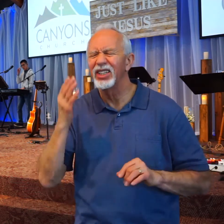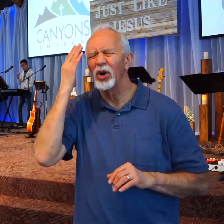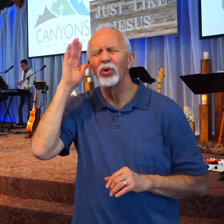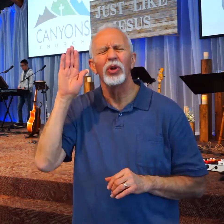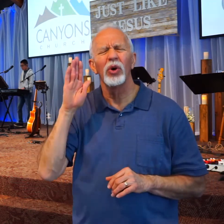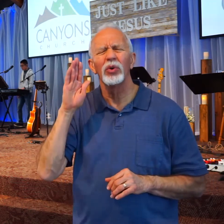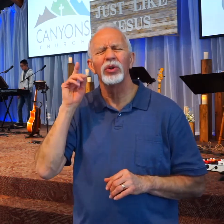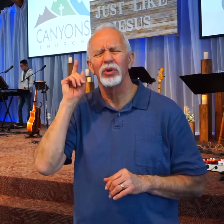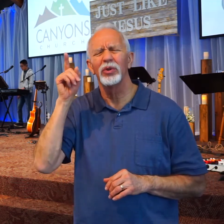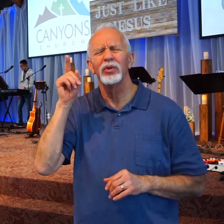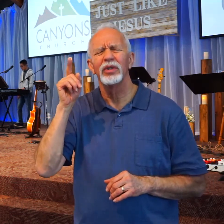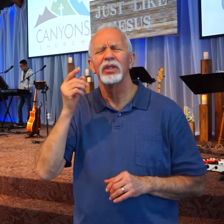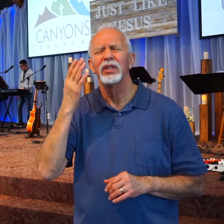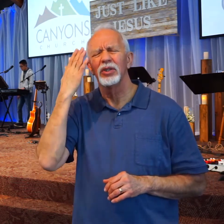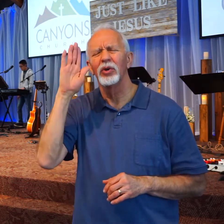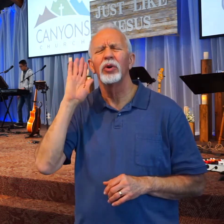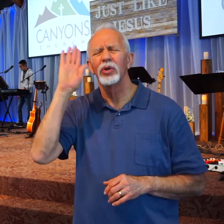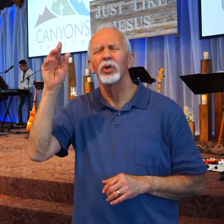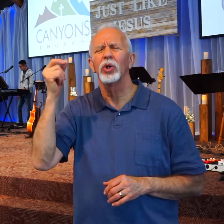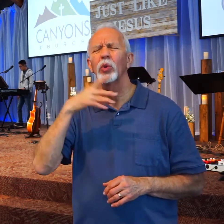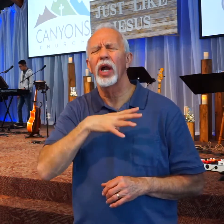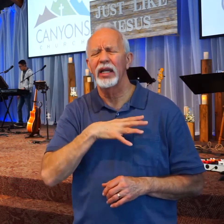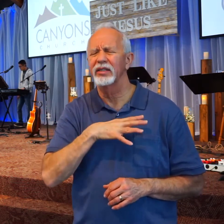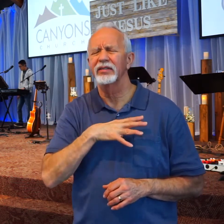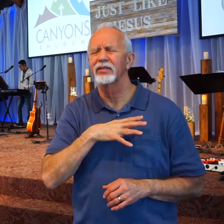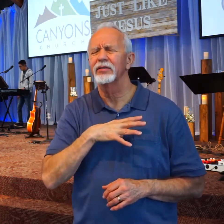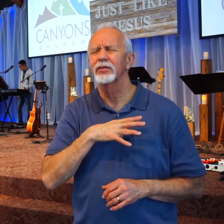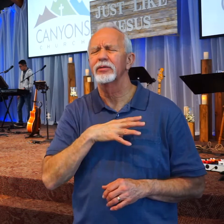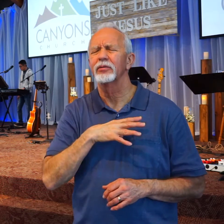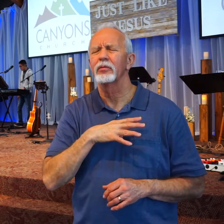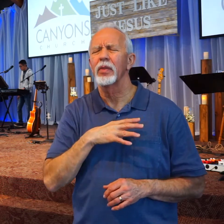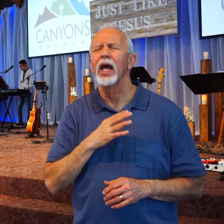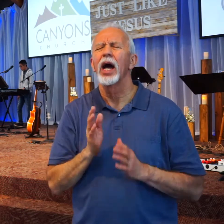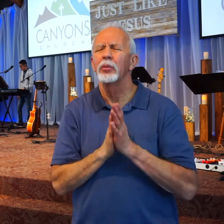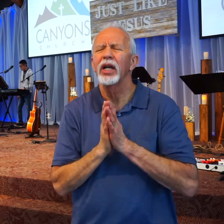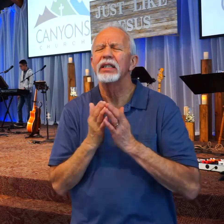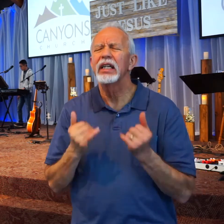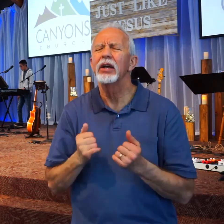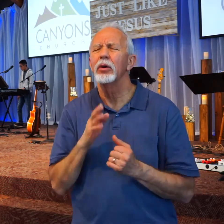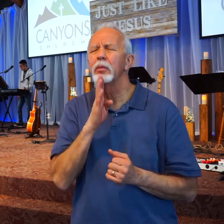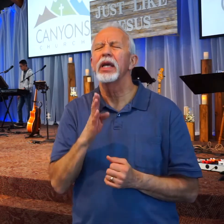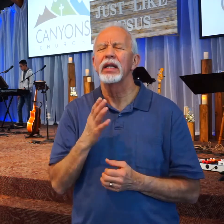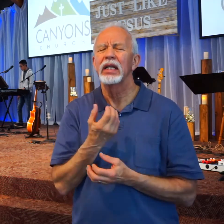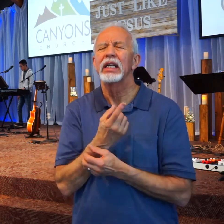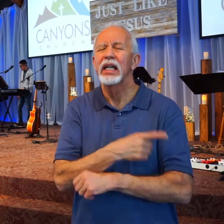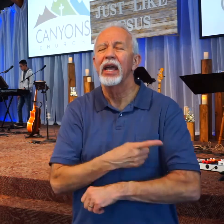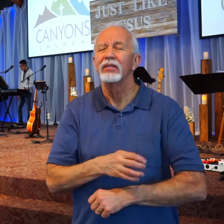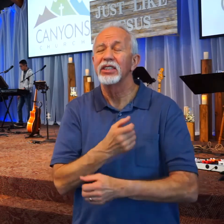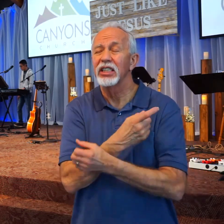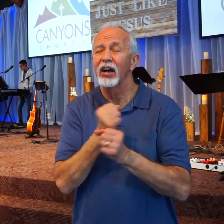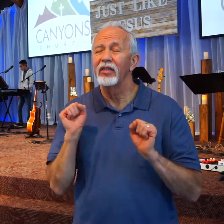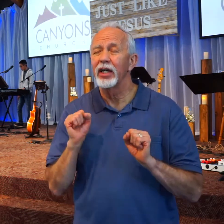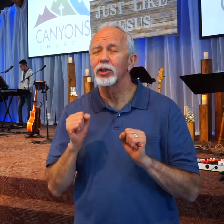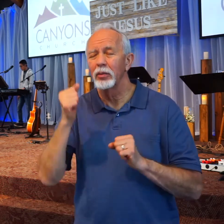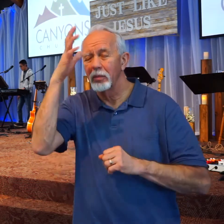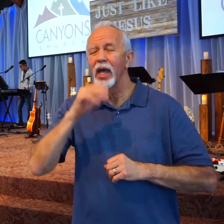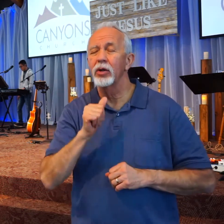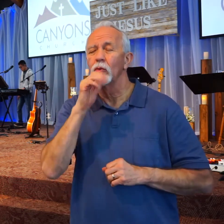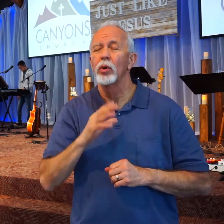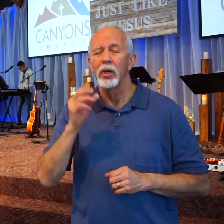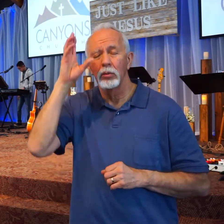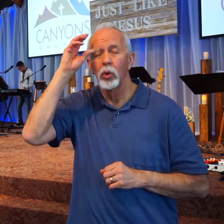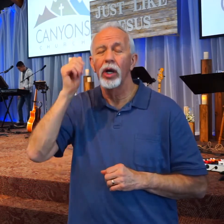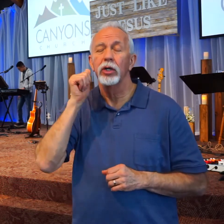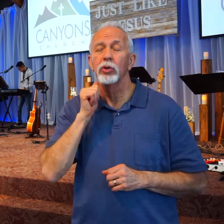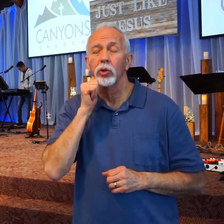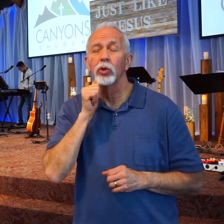it, not personally. I pray that today would be the day of salvation. That man, that woman, that boy, that girl within